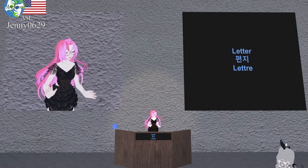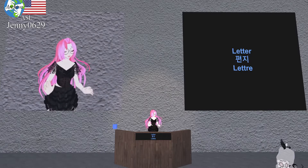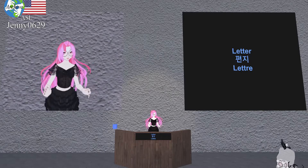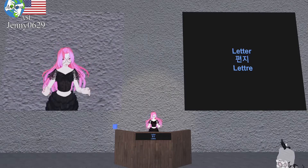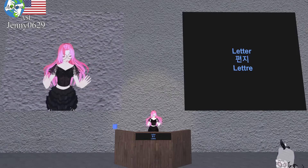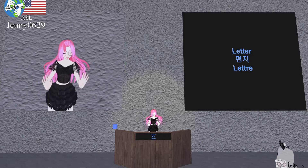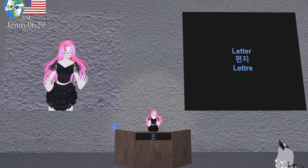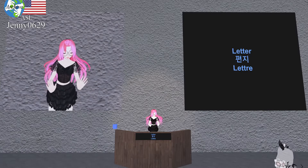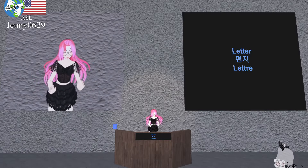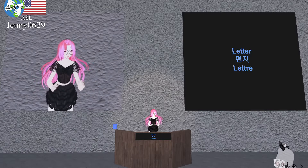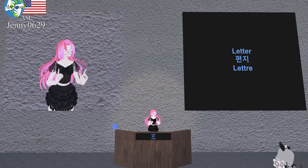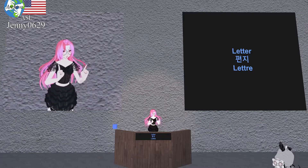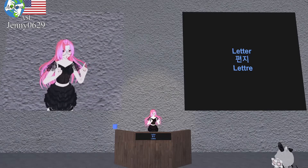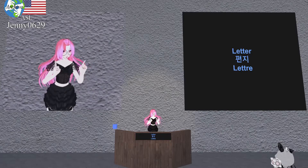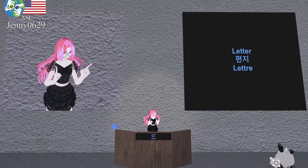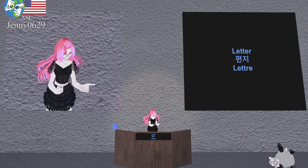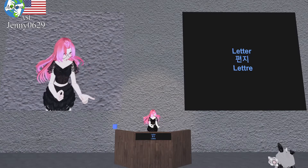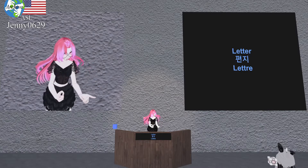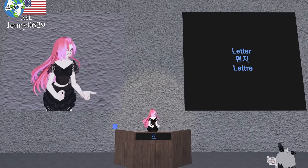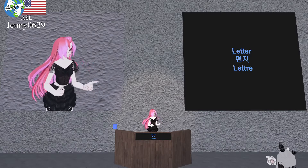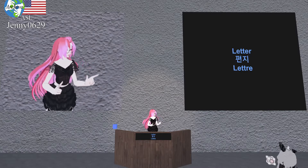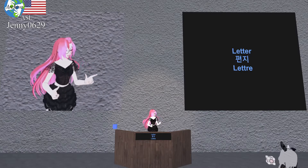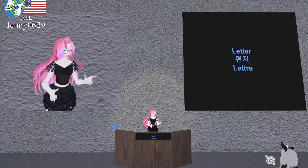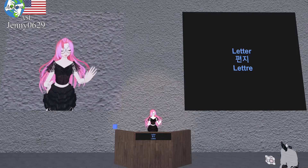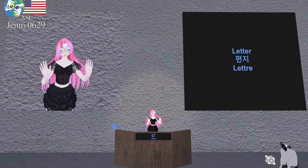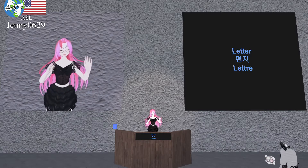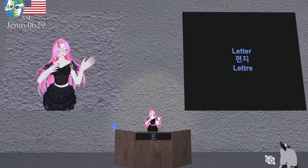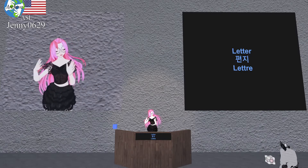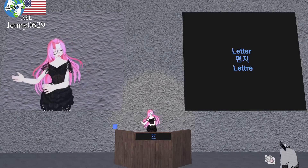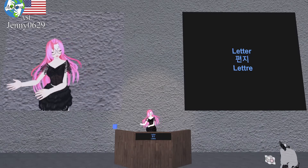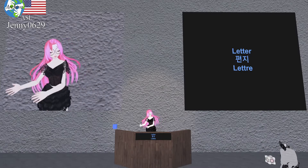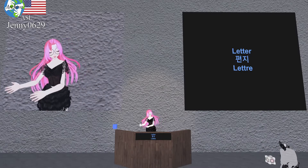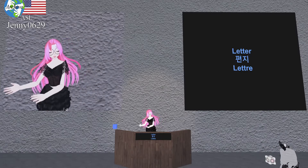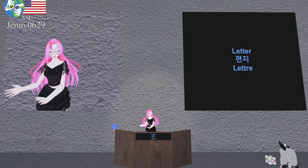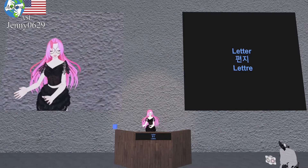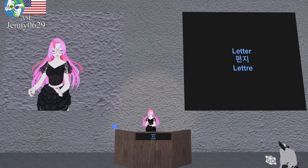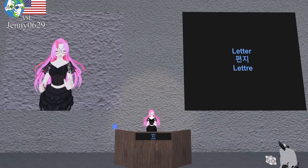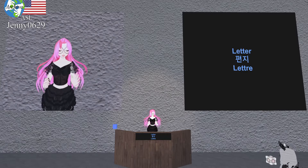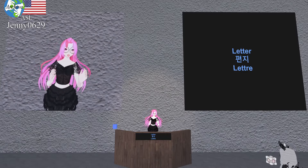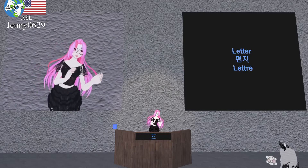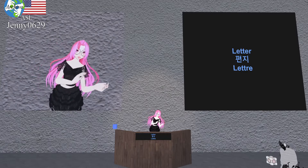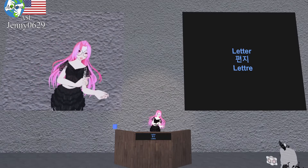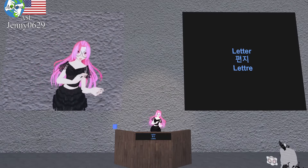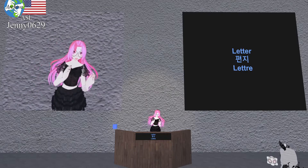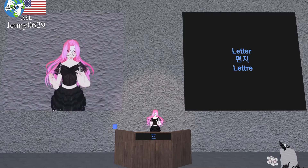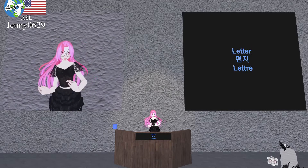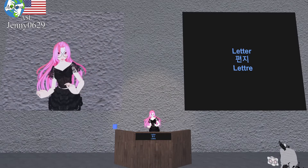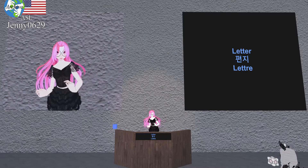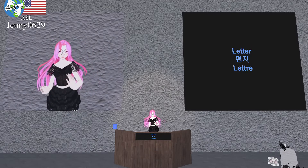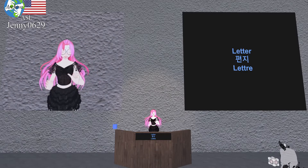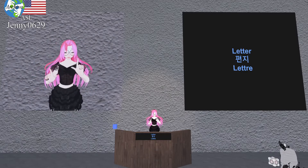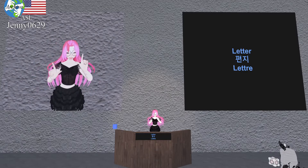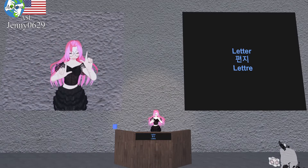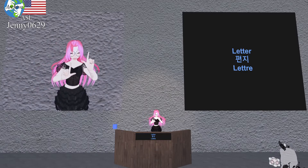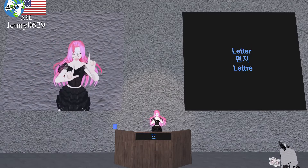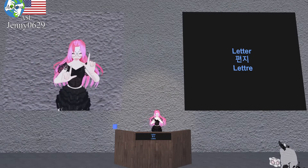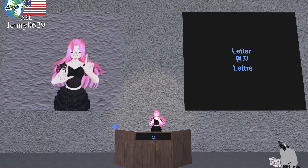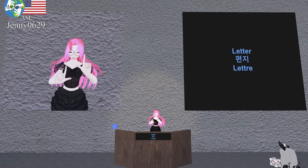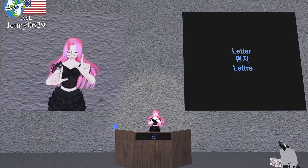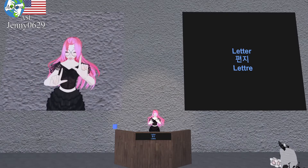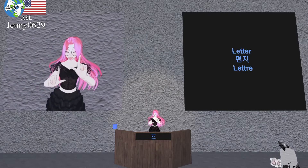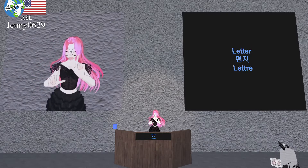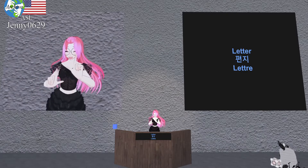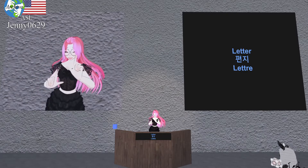fine. So, use a sign with caution. But the other definition, as in, like, letters and numbers, is